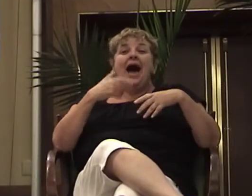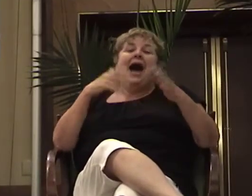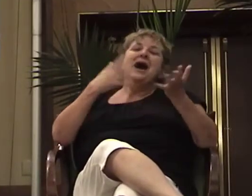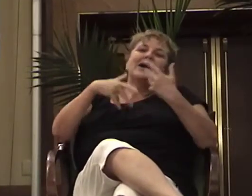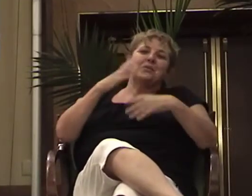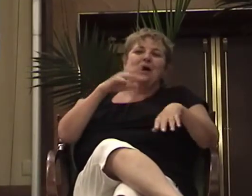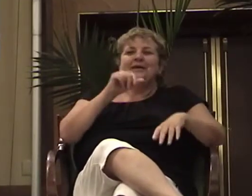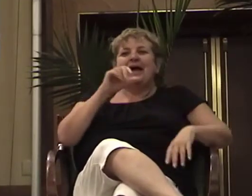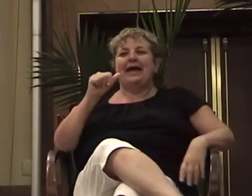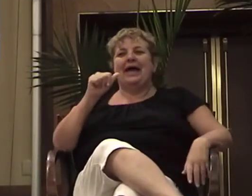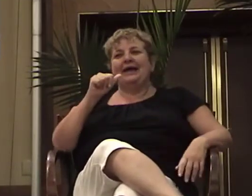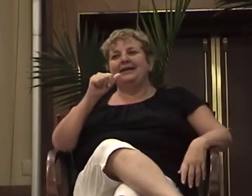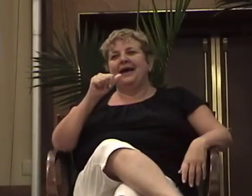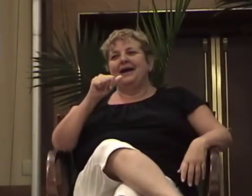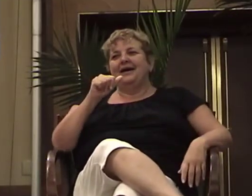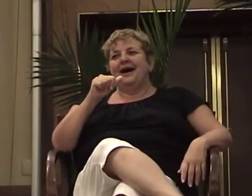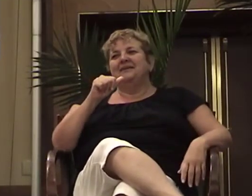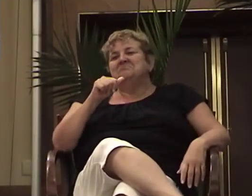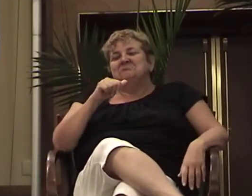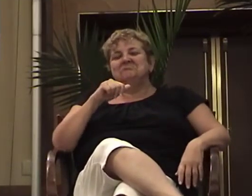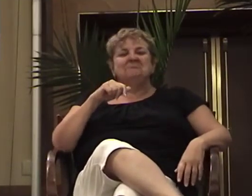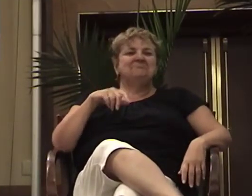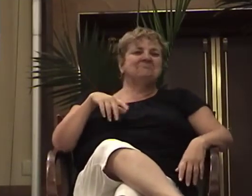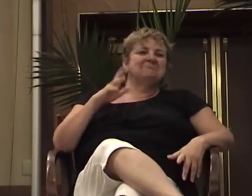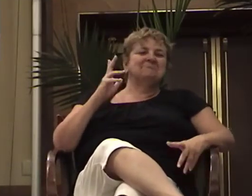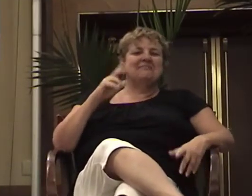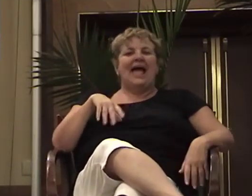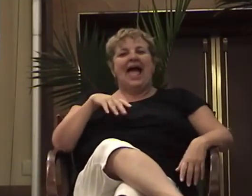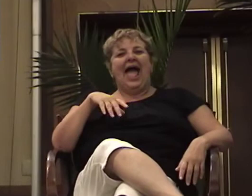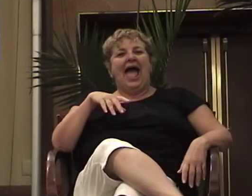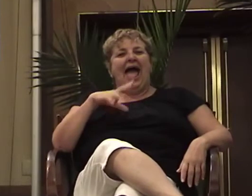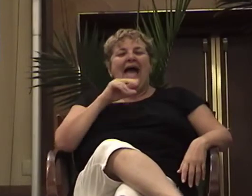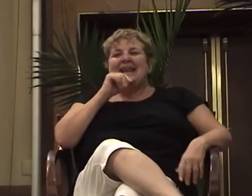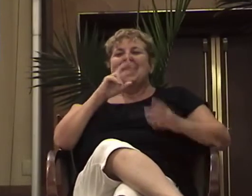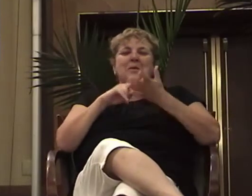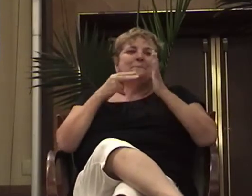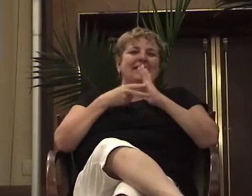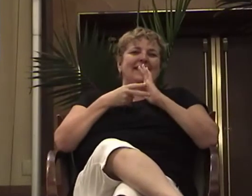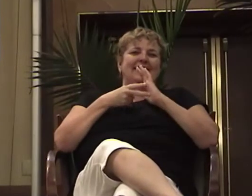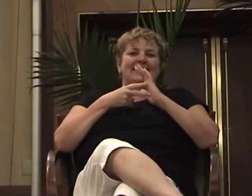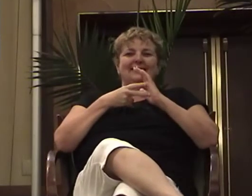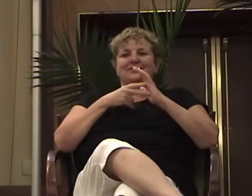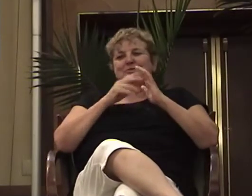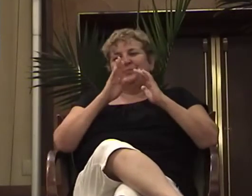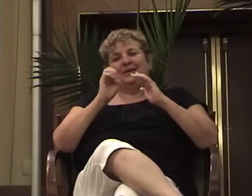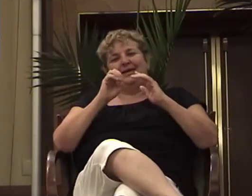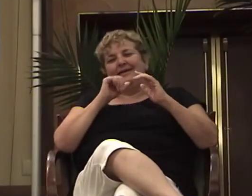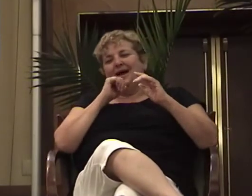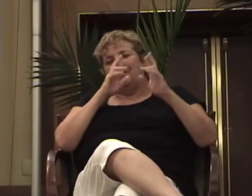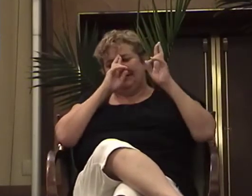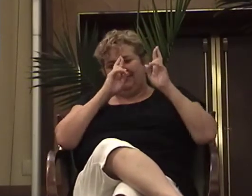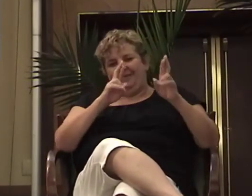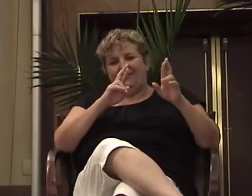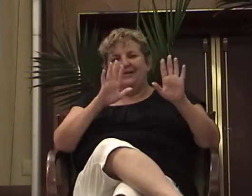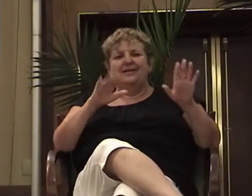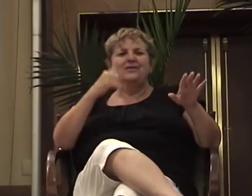Social skill or anything. And I don't mean it, any disrespect. I really truly don't. I know I'm an alcoholic, but this